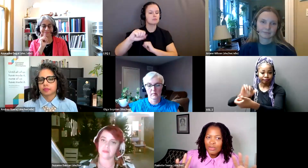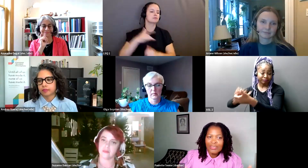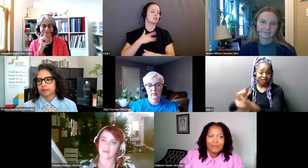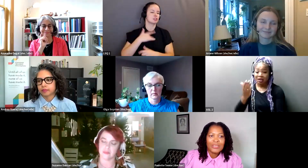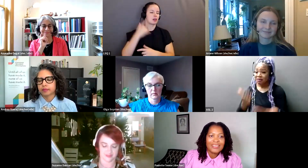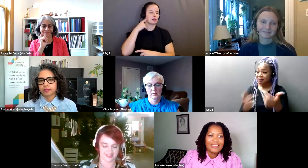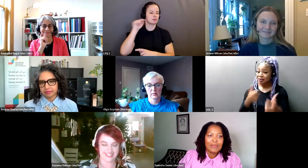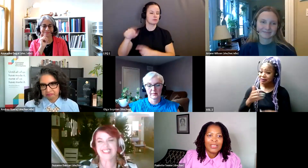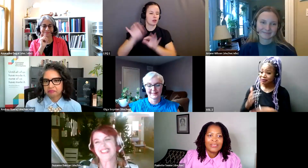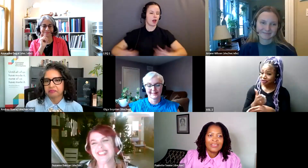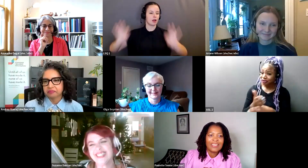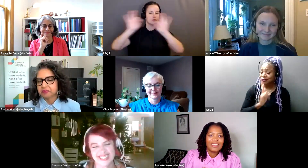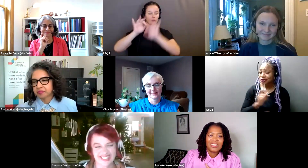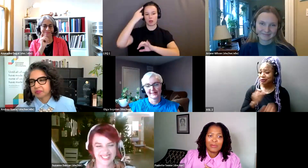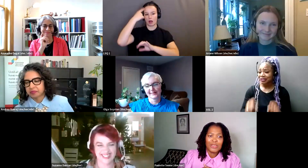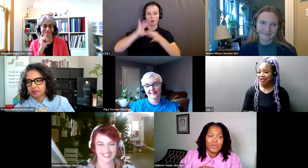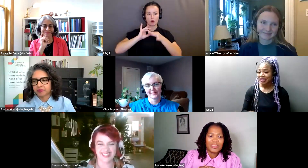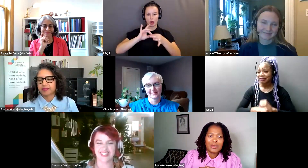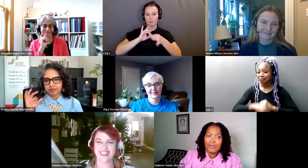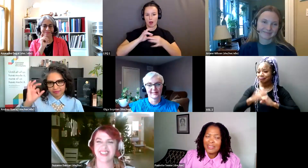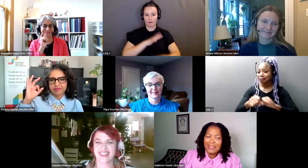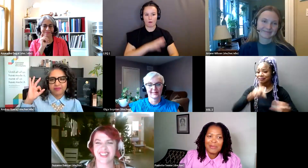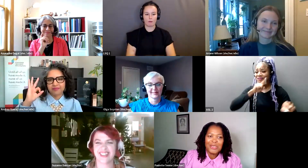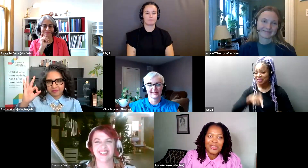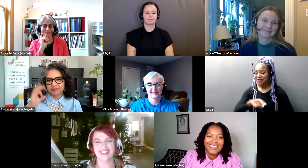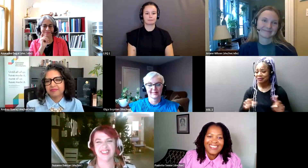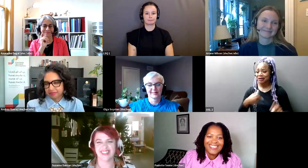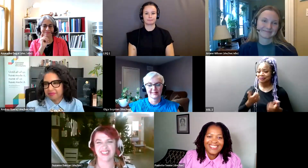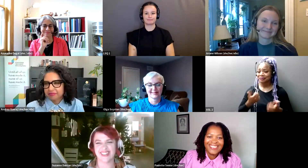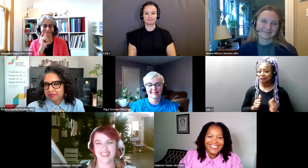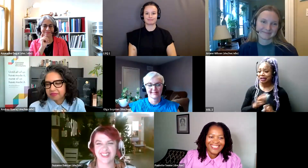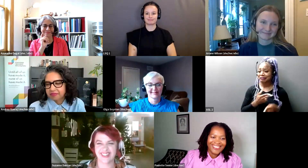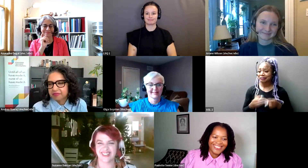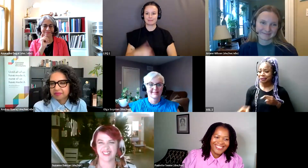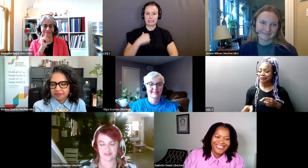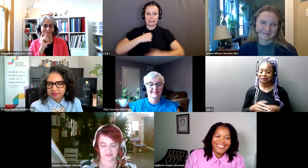that. I'm sure there's more I can say, but as you said, it's going to be short, so I'm trying to keep it short.